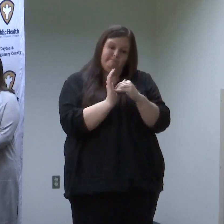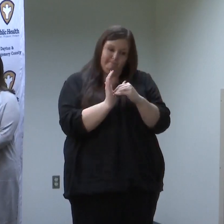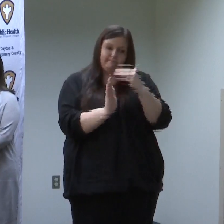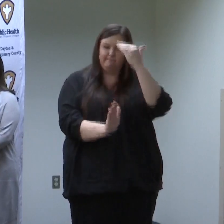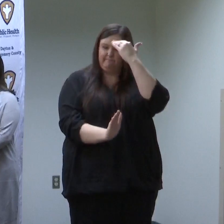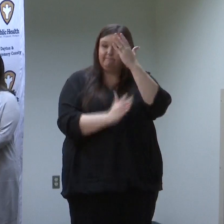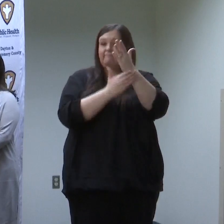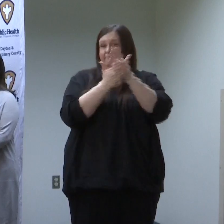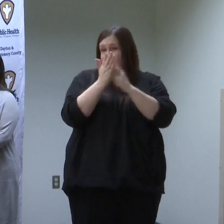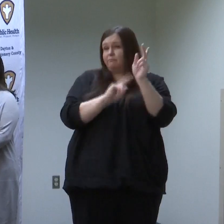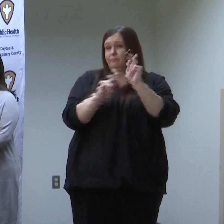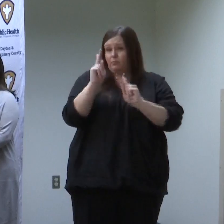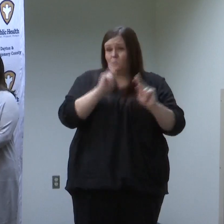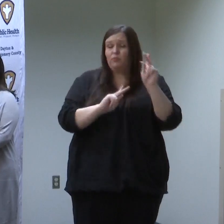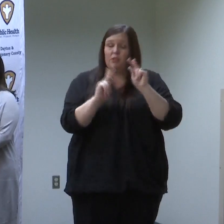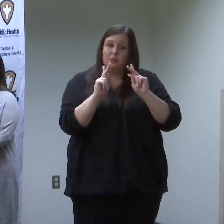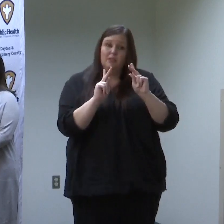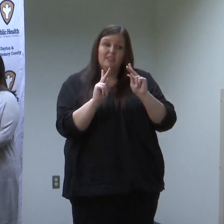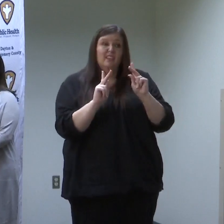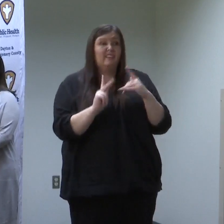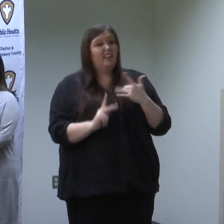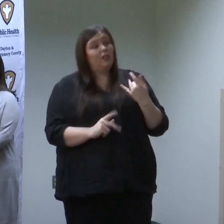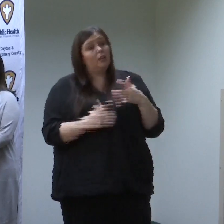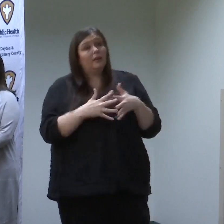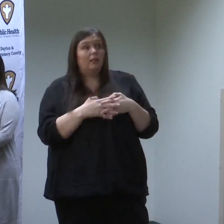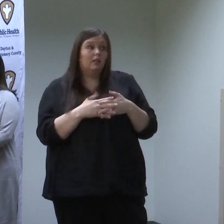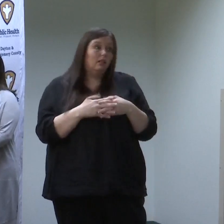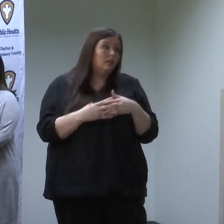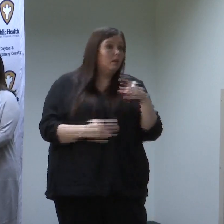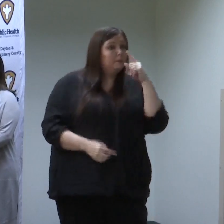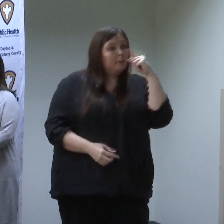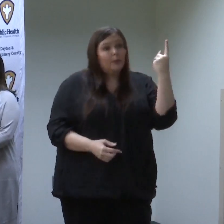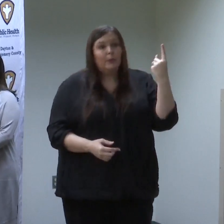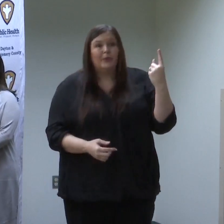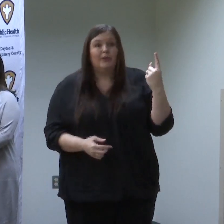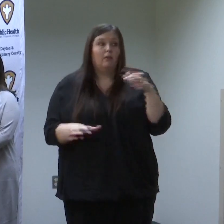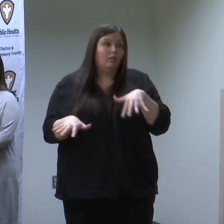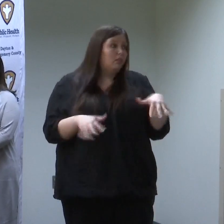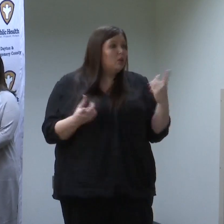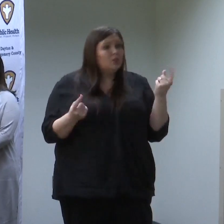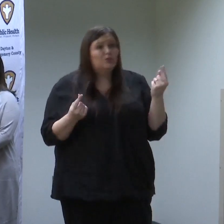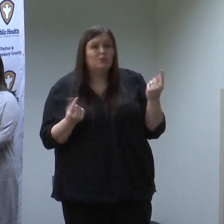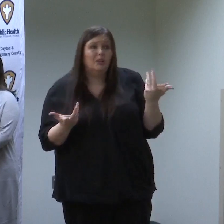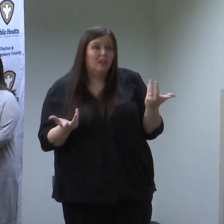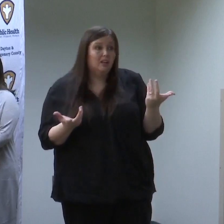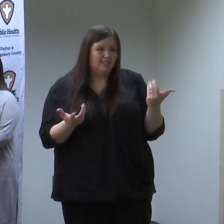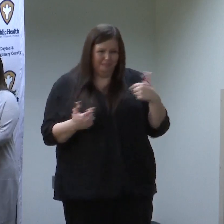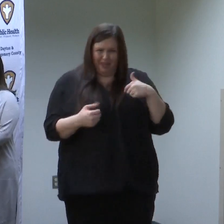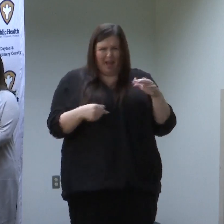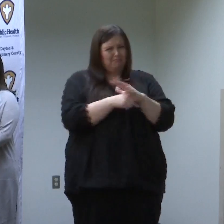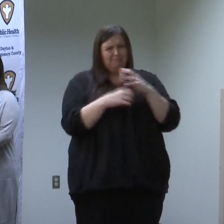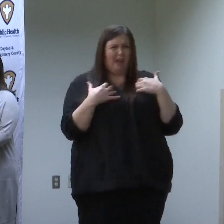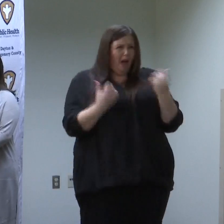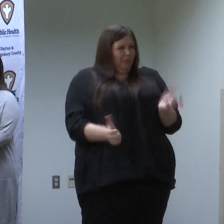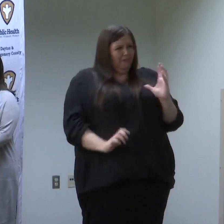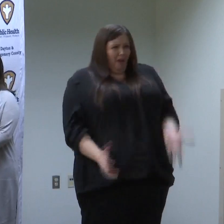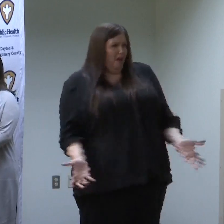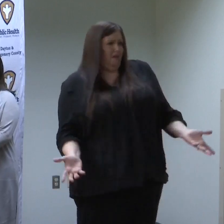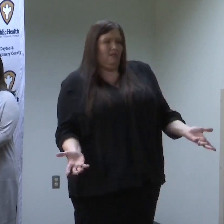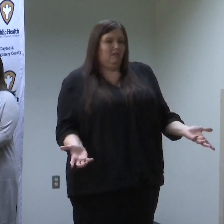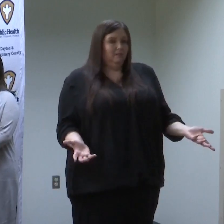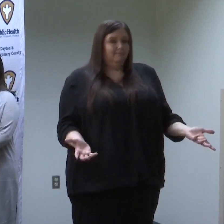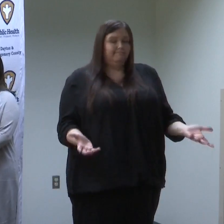that maybe are a little bored or have a lot more free times on their hand and are completely healthy and are not in any